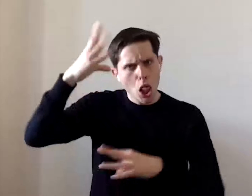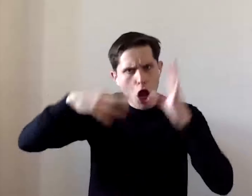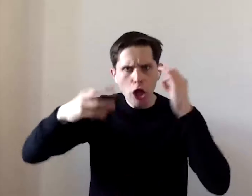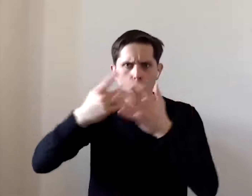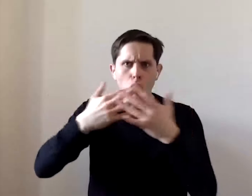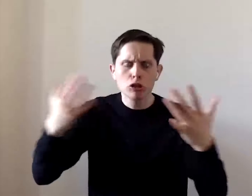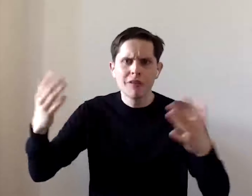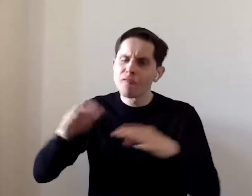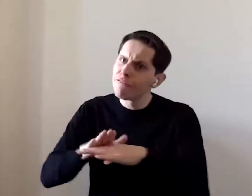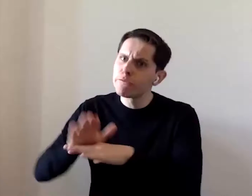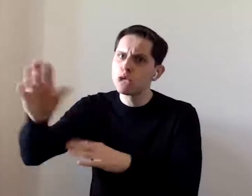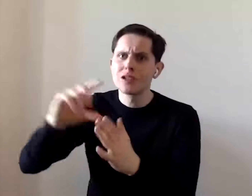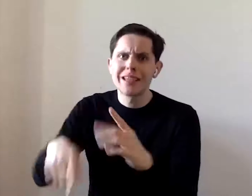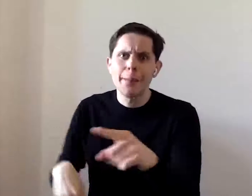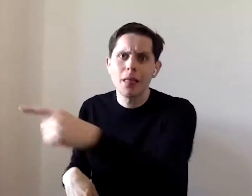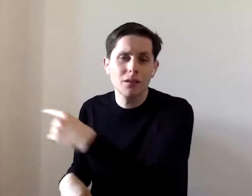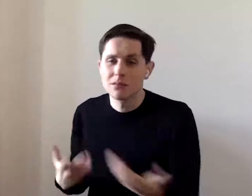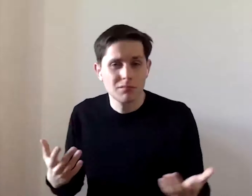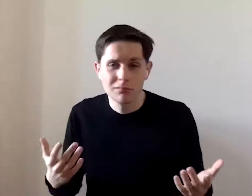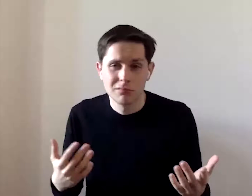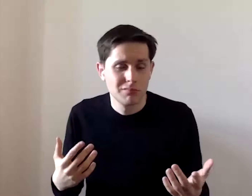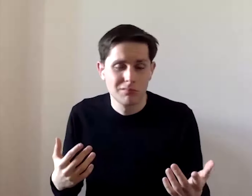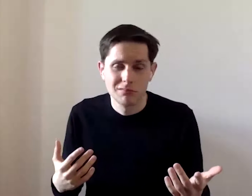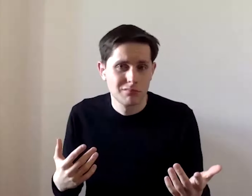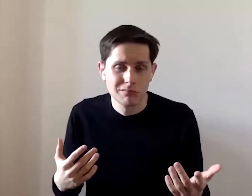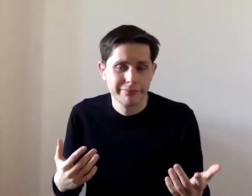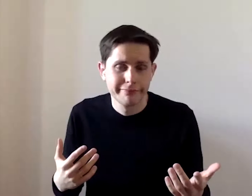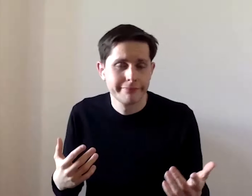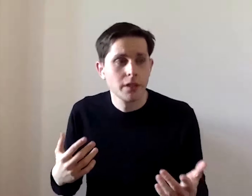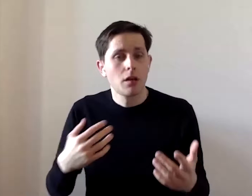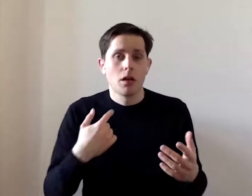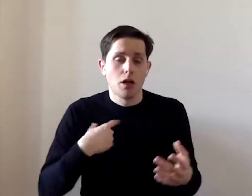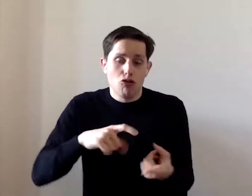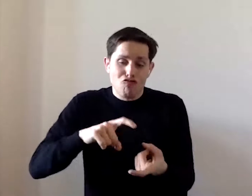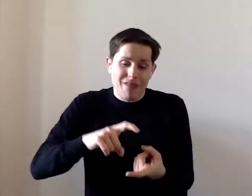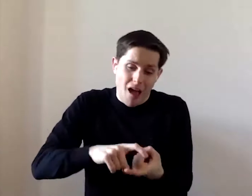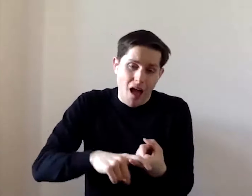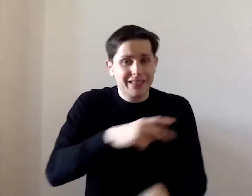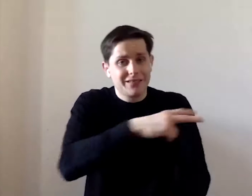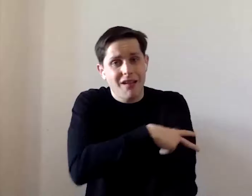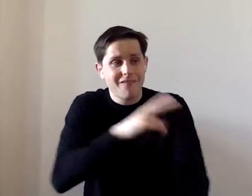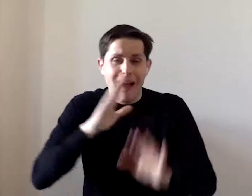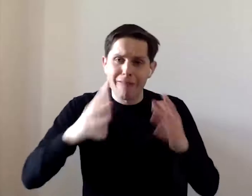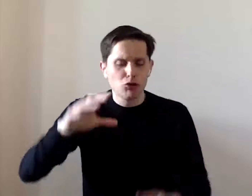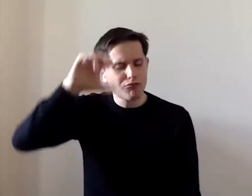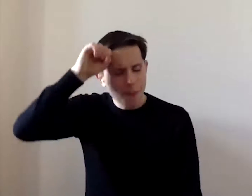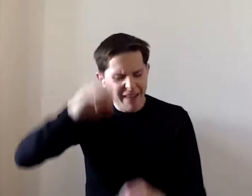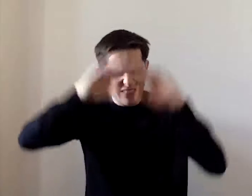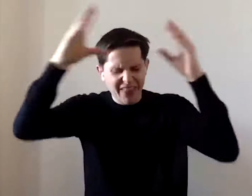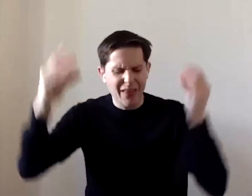being there will have changed anything for a disabled student coming through after me. None of that knowledge is kept. There's a changeover of staff,